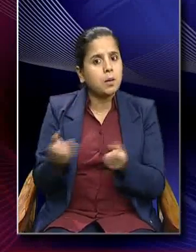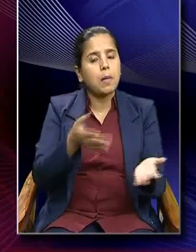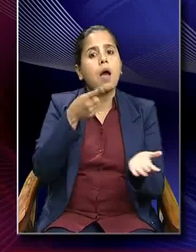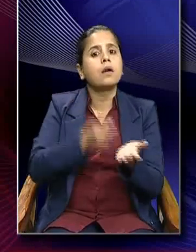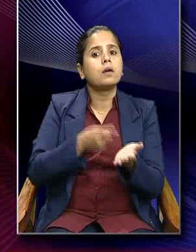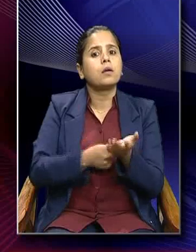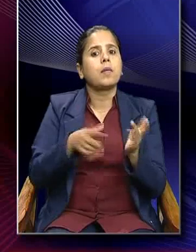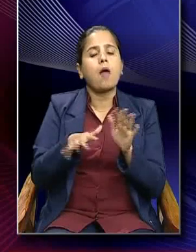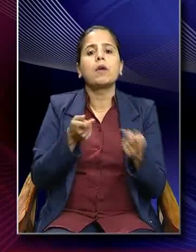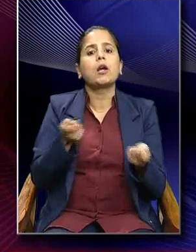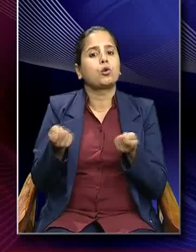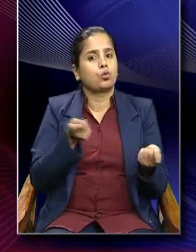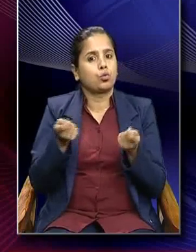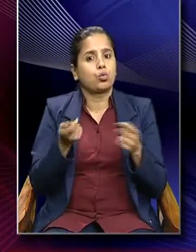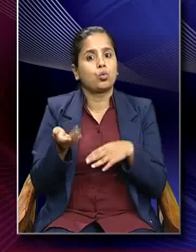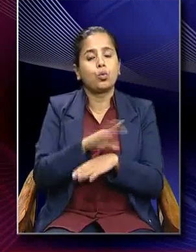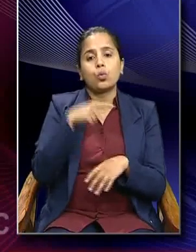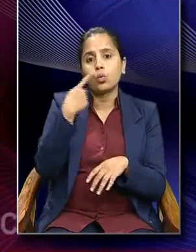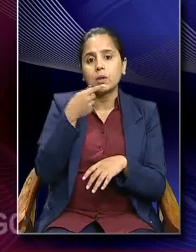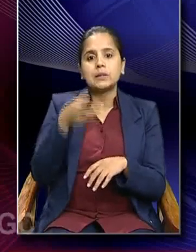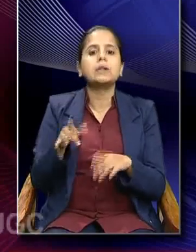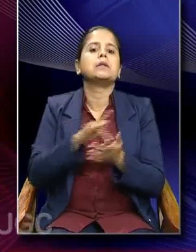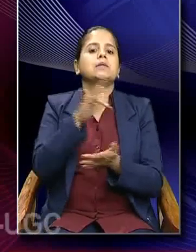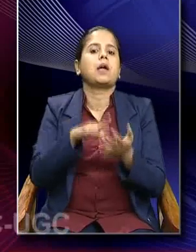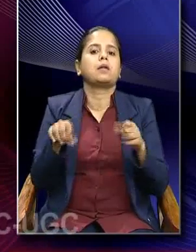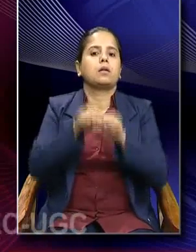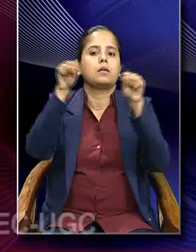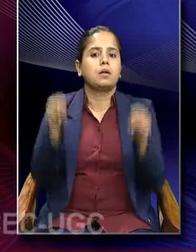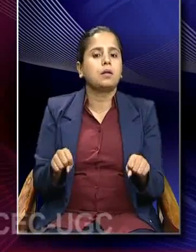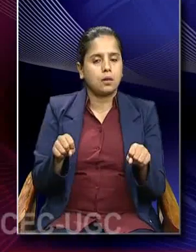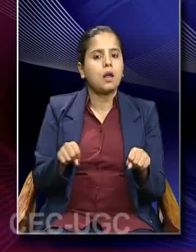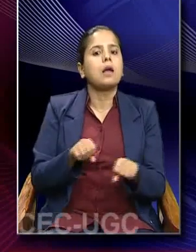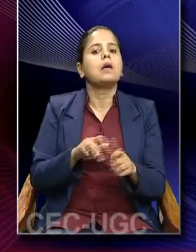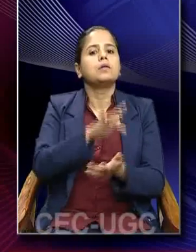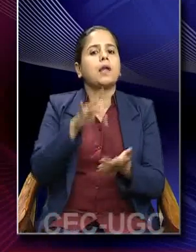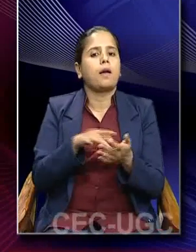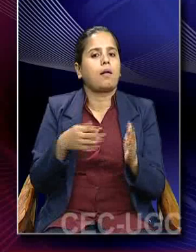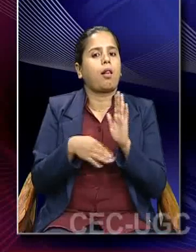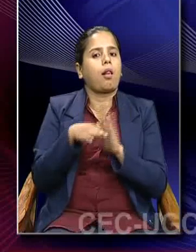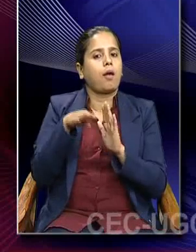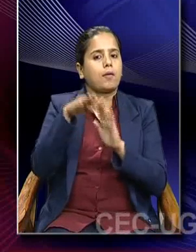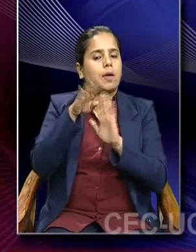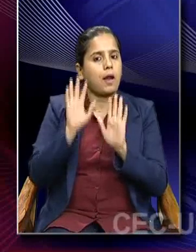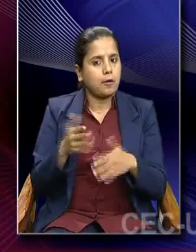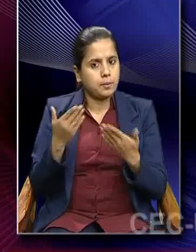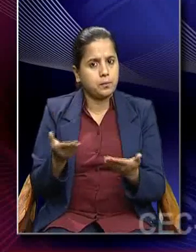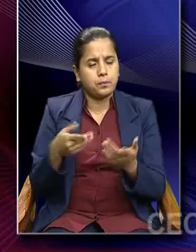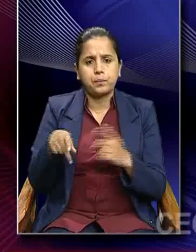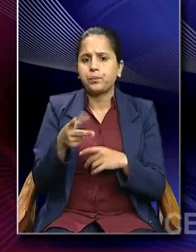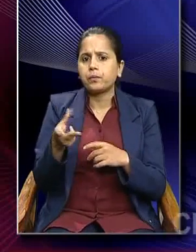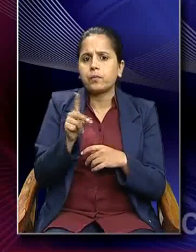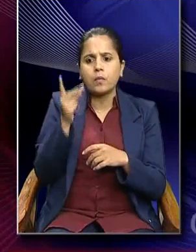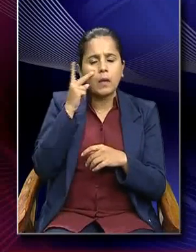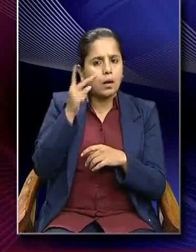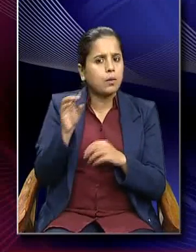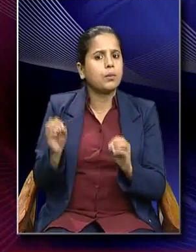being controlled by a central system which is located at the center level. So it doesn't reach out to